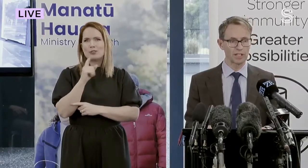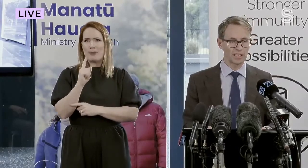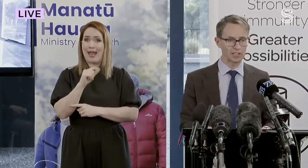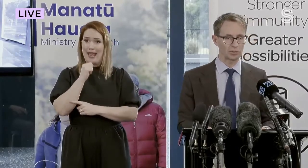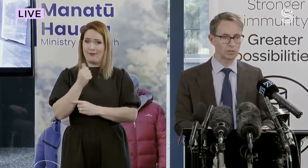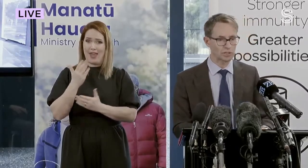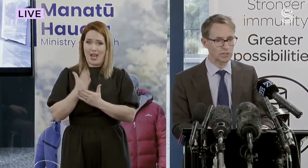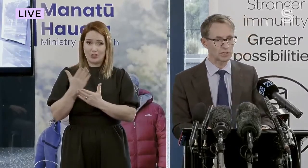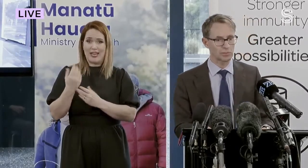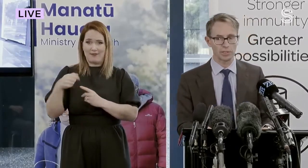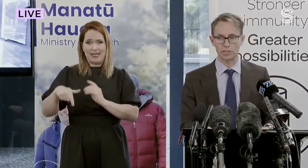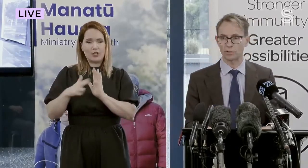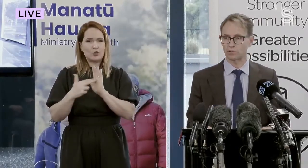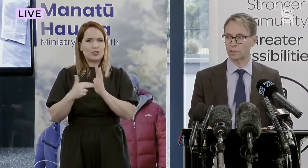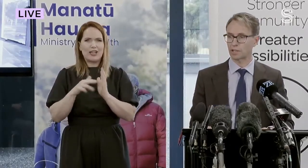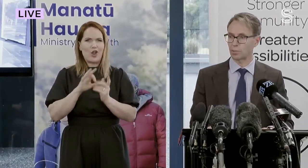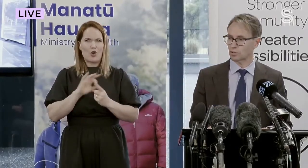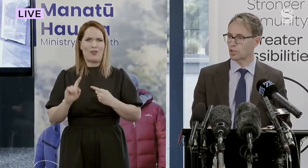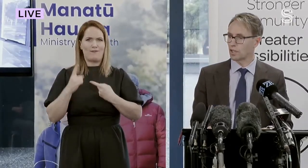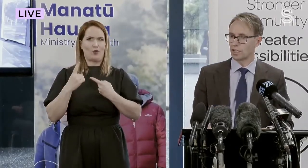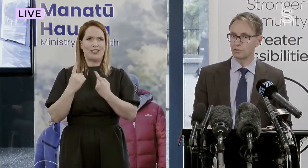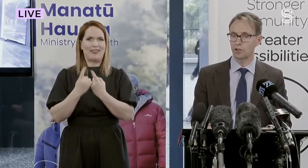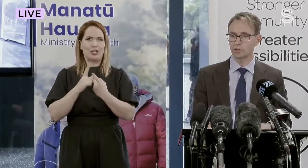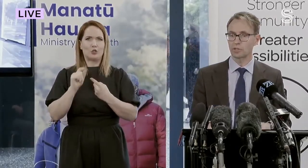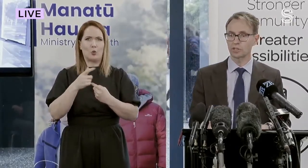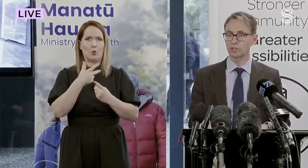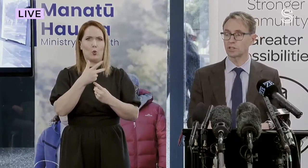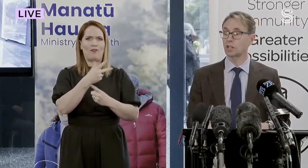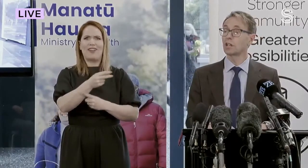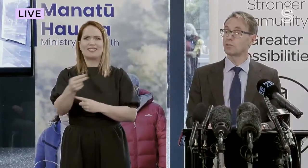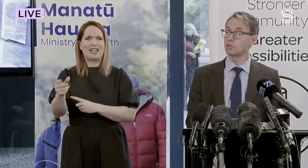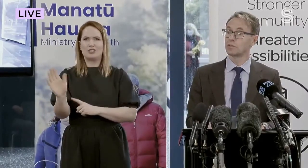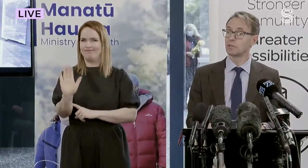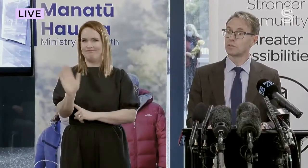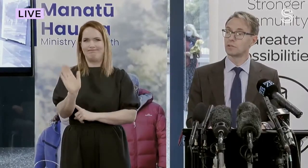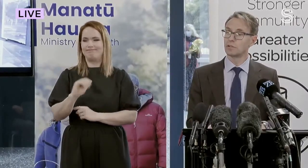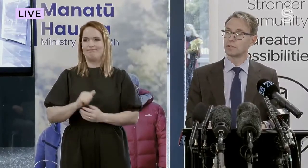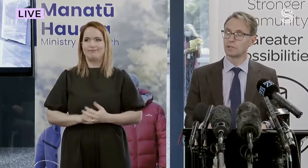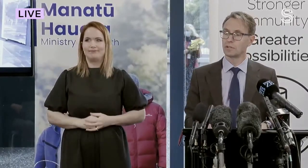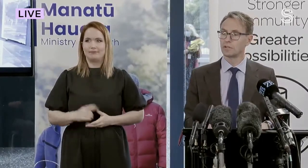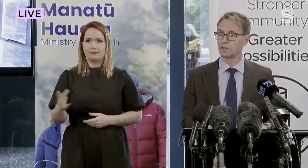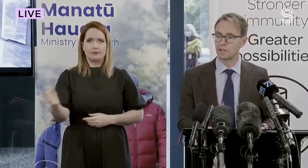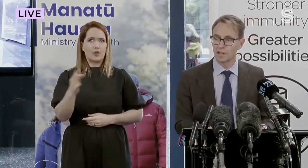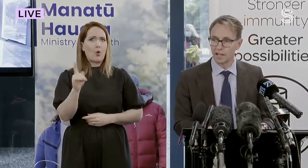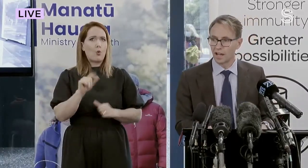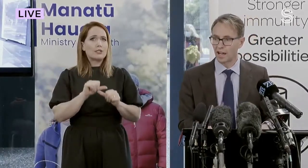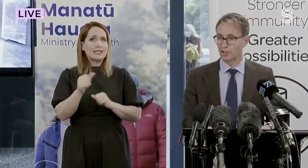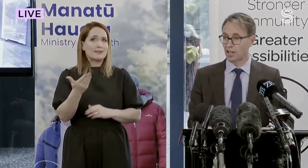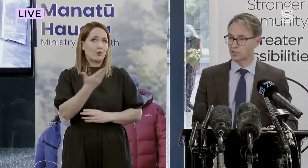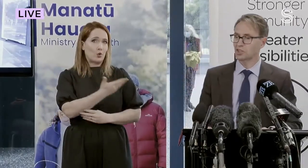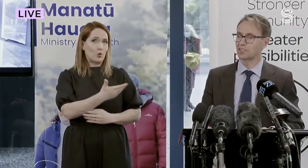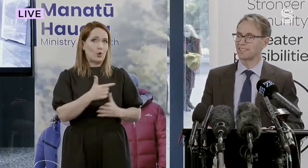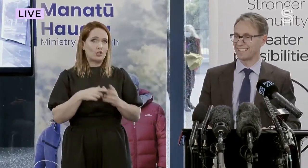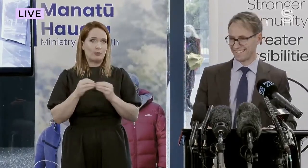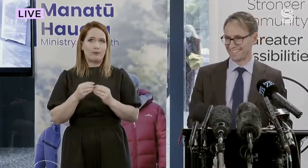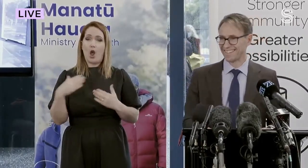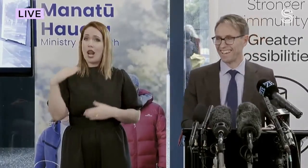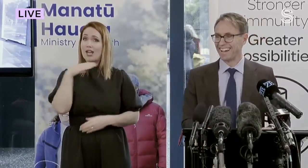have any community spread here of monkeypox. Any final questions? What's next for you,